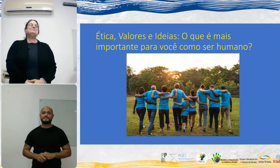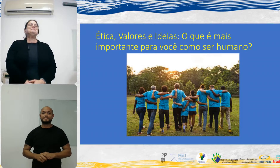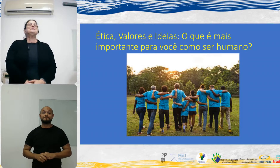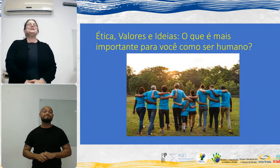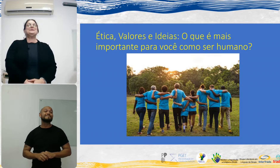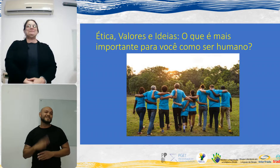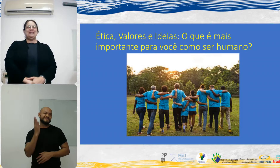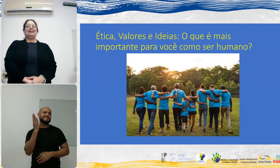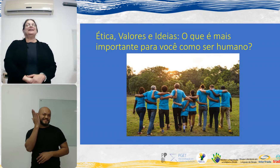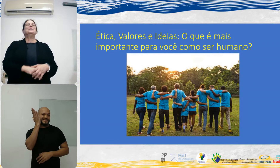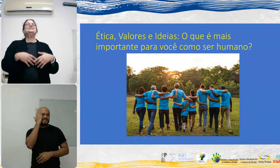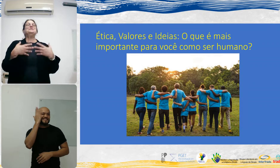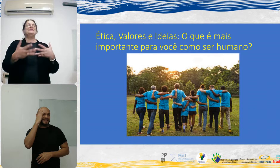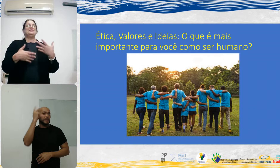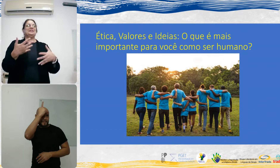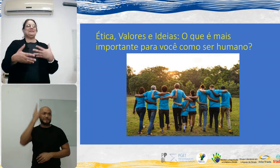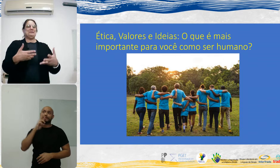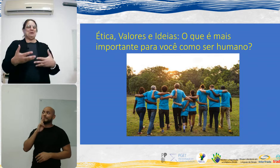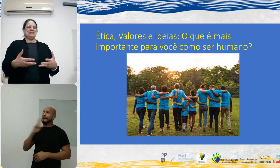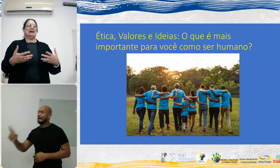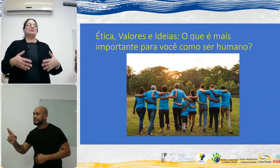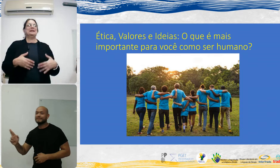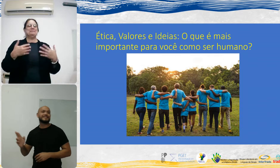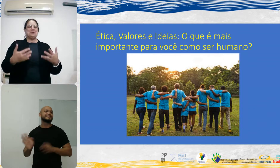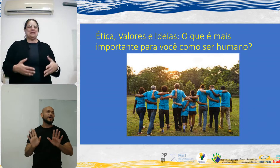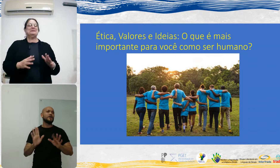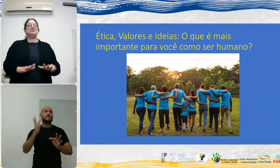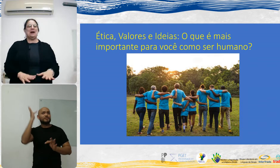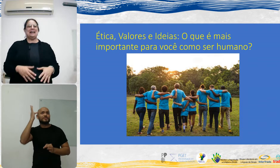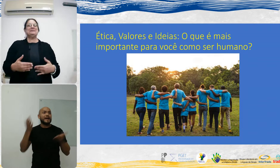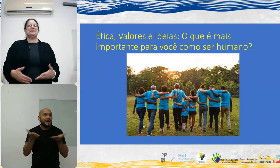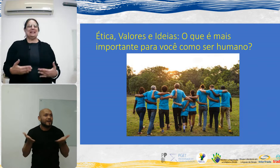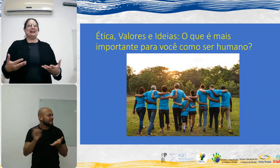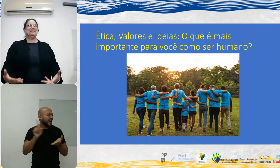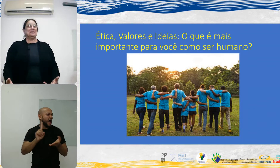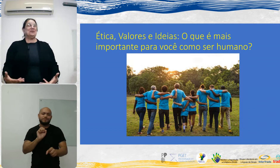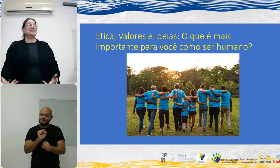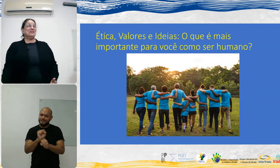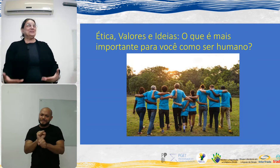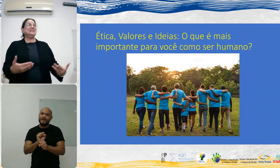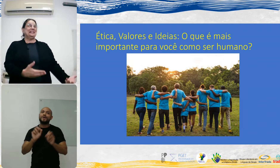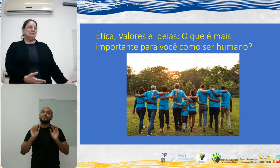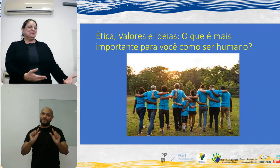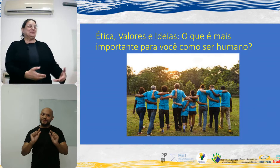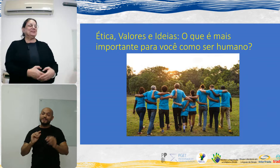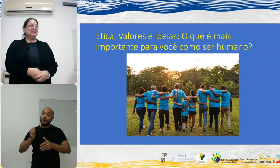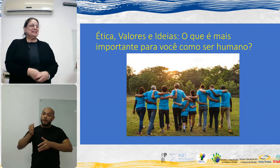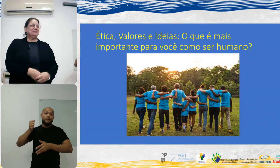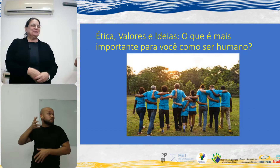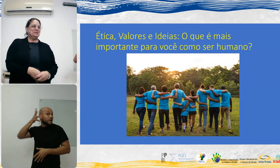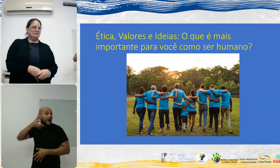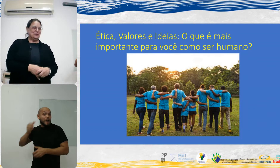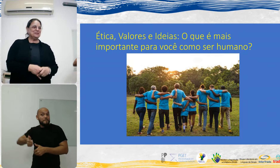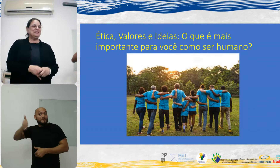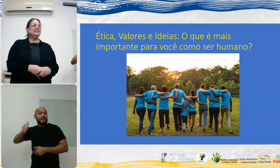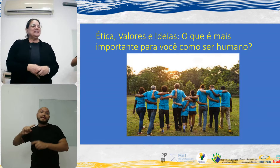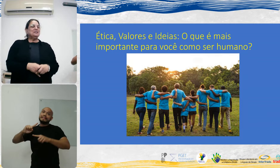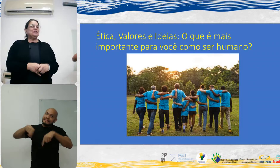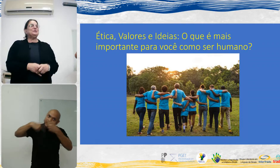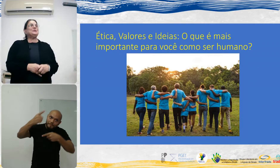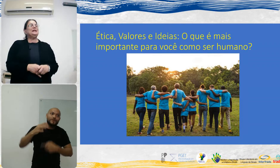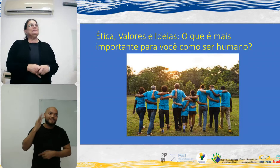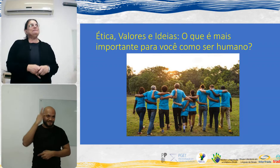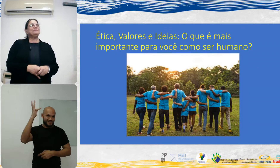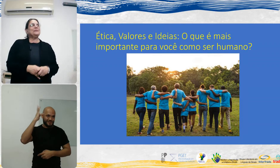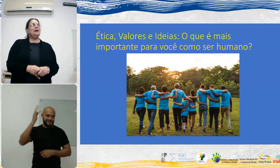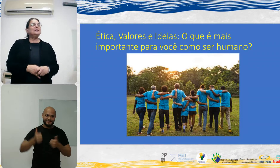I know people want to reply. I want to do the philosophy part now, but I'm going to be quiet. We're going to have the talk first, and then we'll do the philosophy.